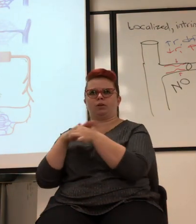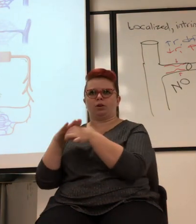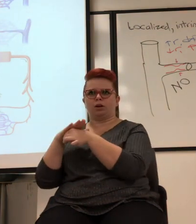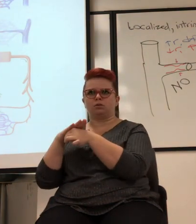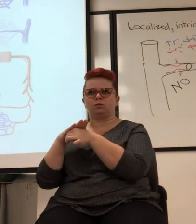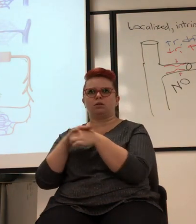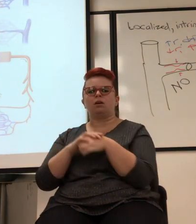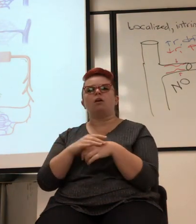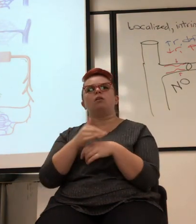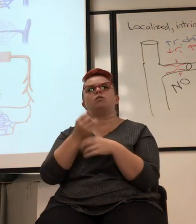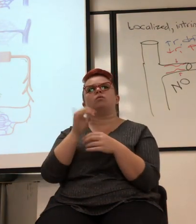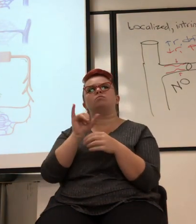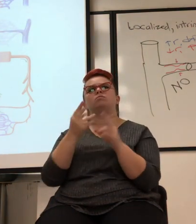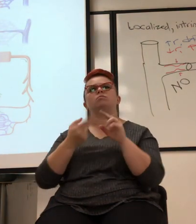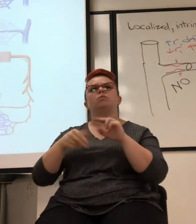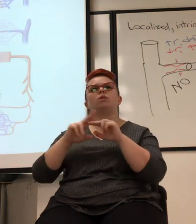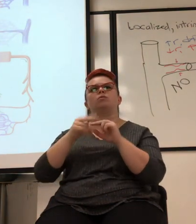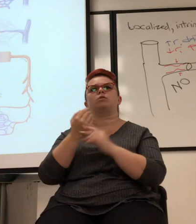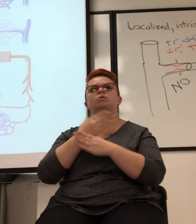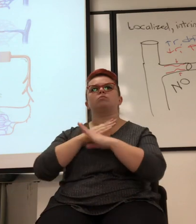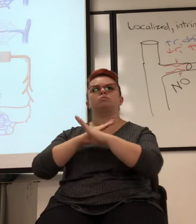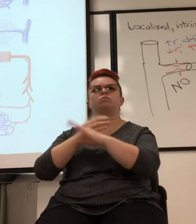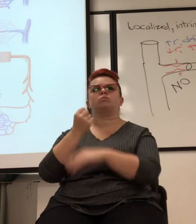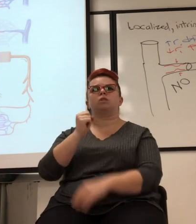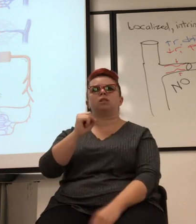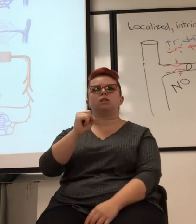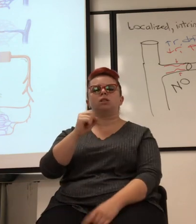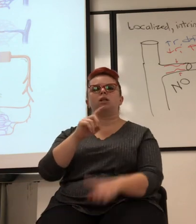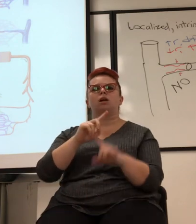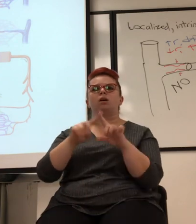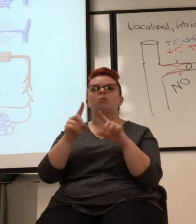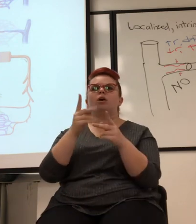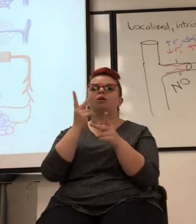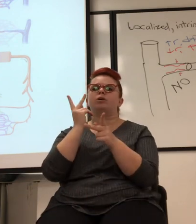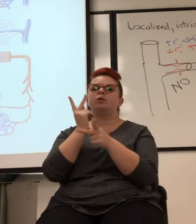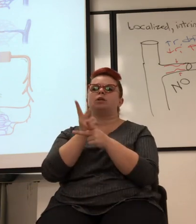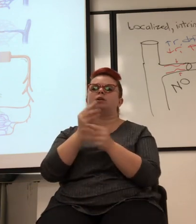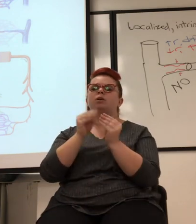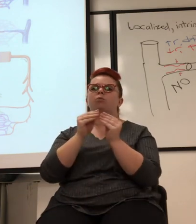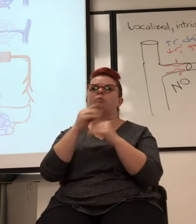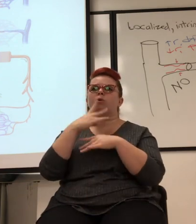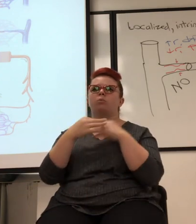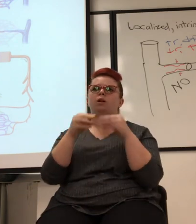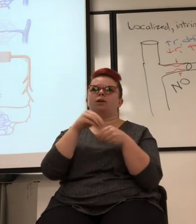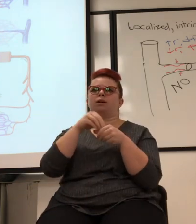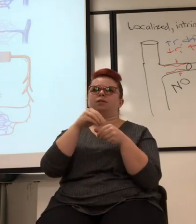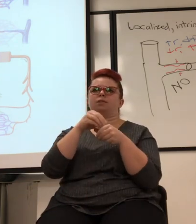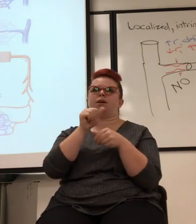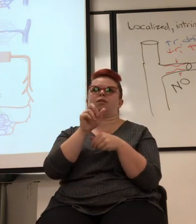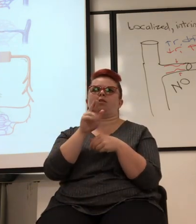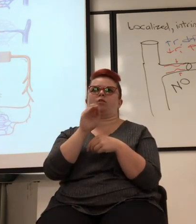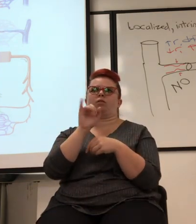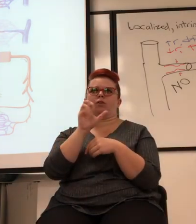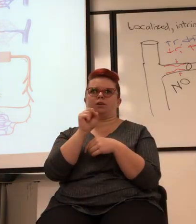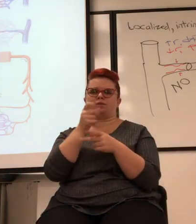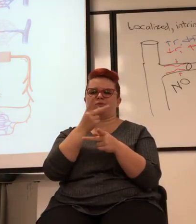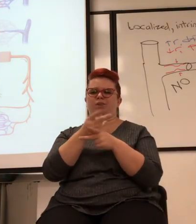increasing resistance. You're keeping more blood in the arteries.